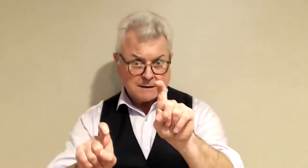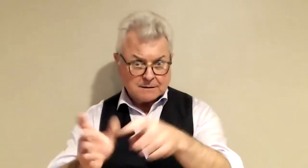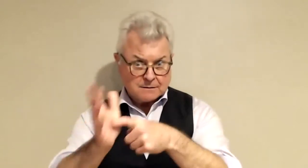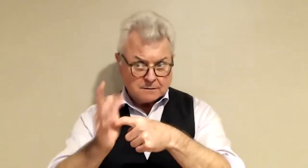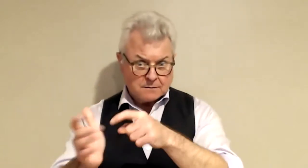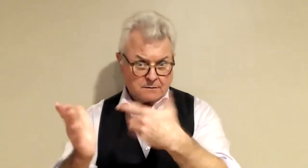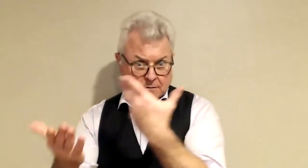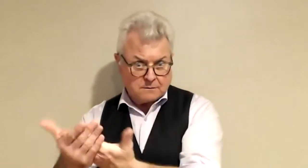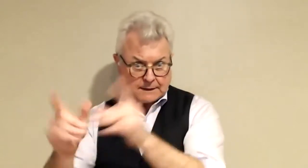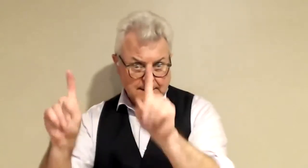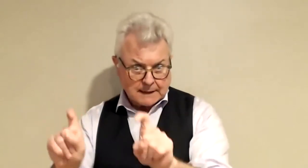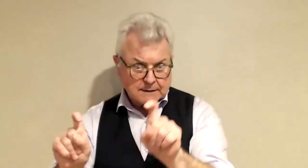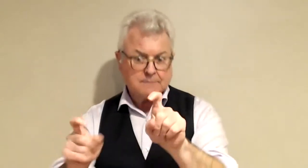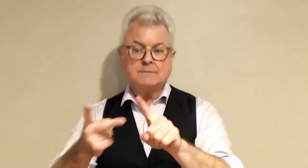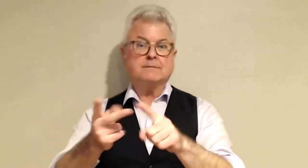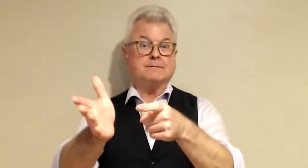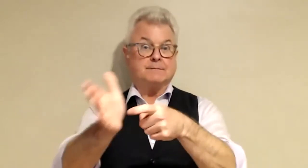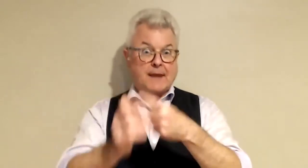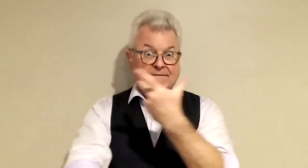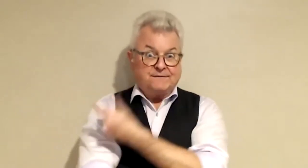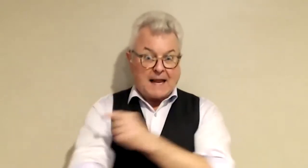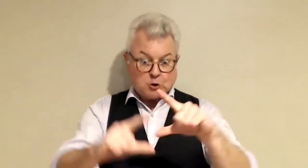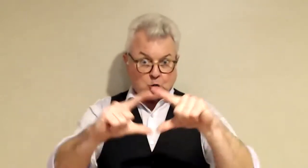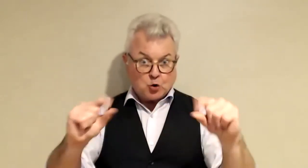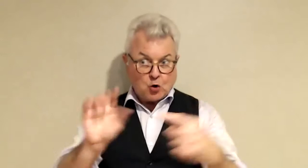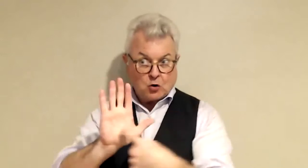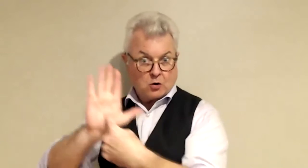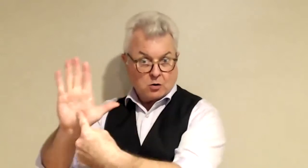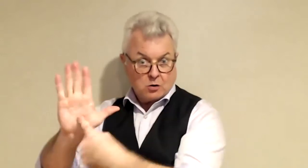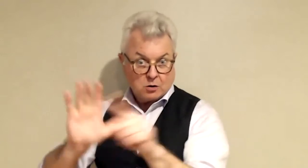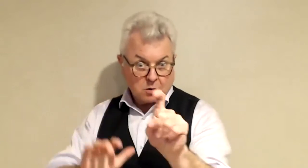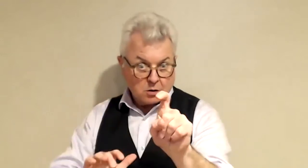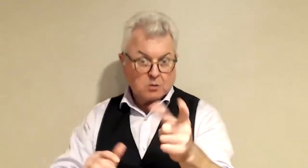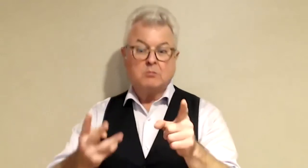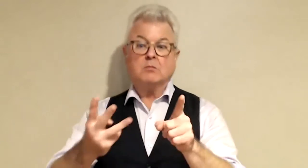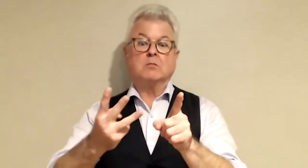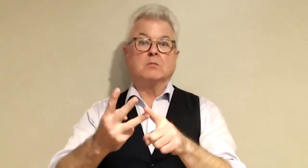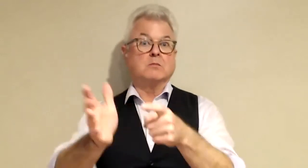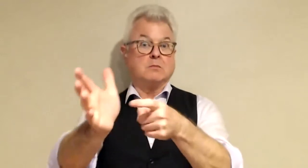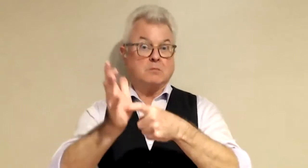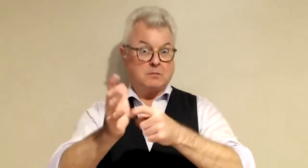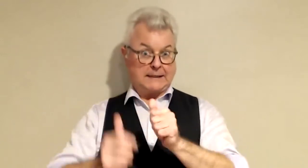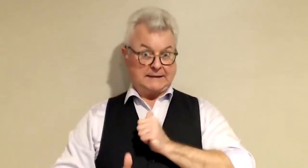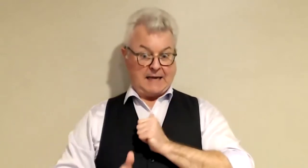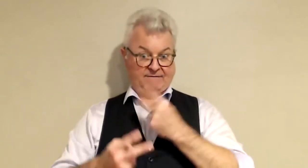Requirements such as, do they require vaccination? Do they require a vaccination card to be shown? Do